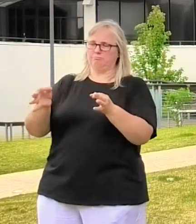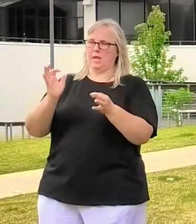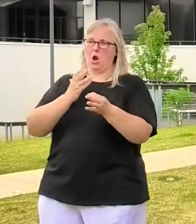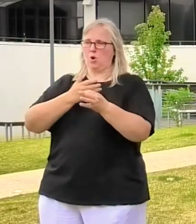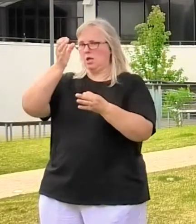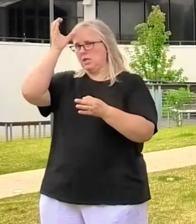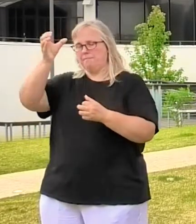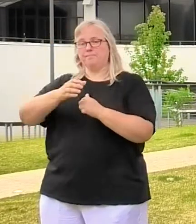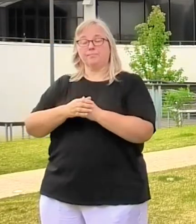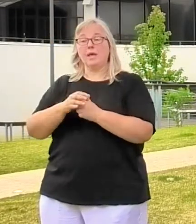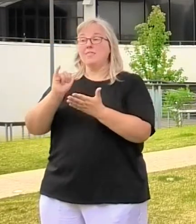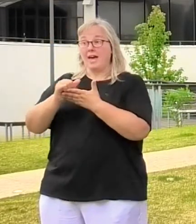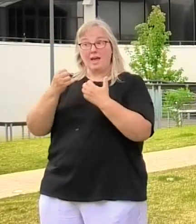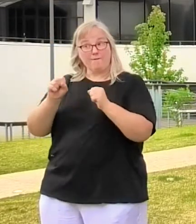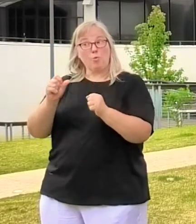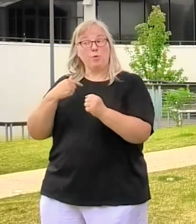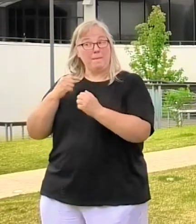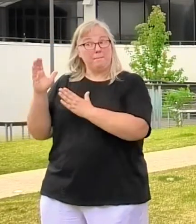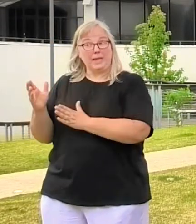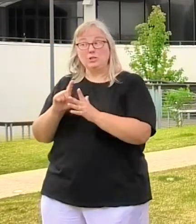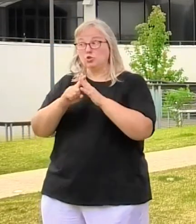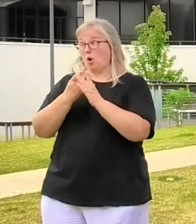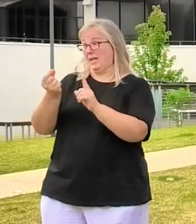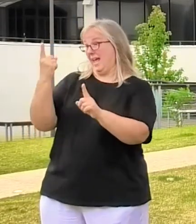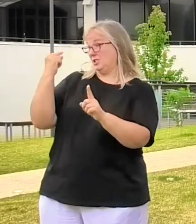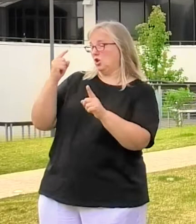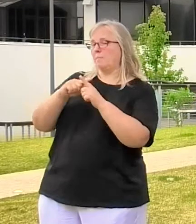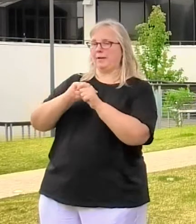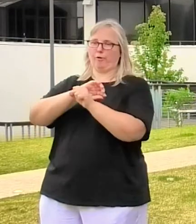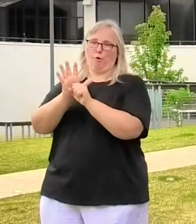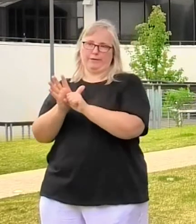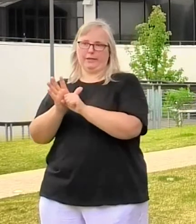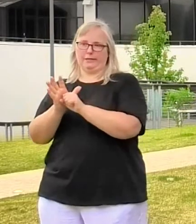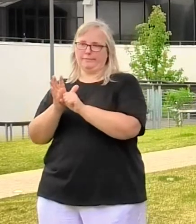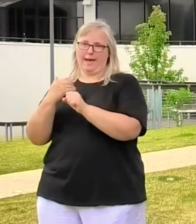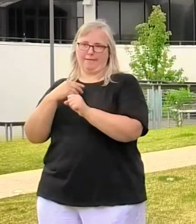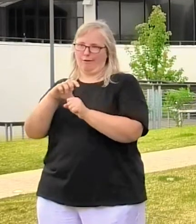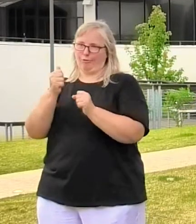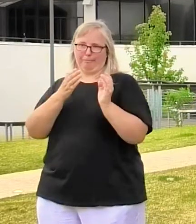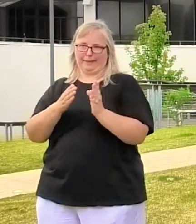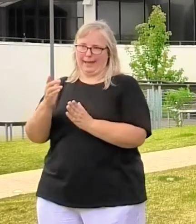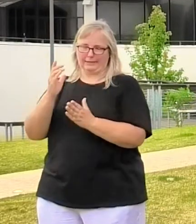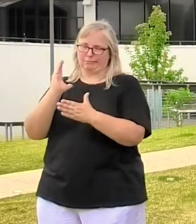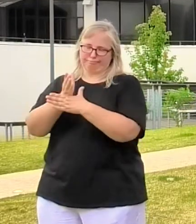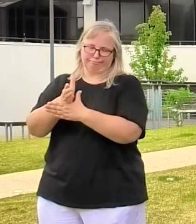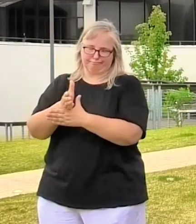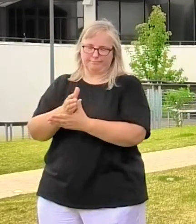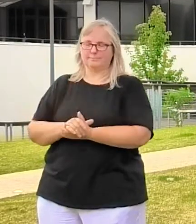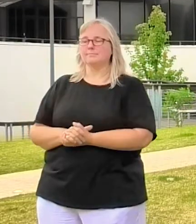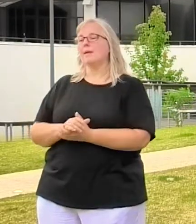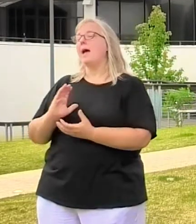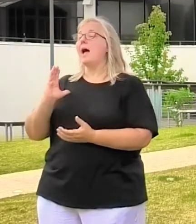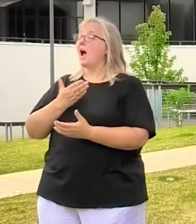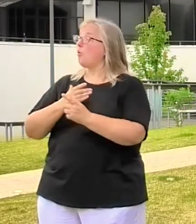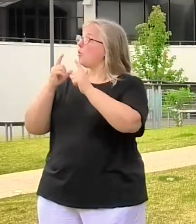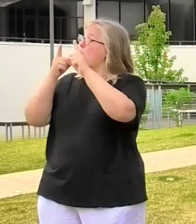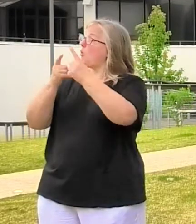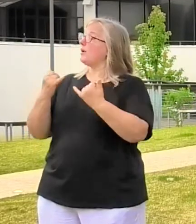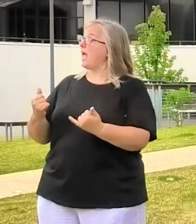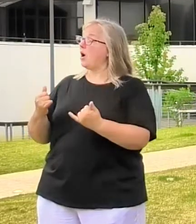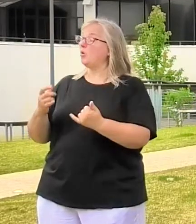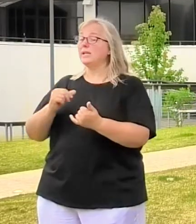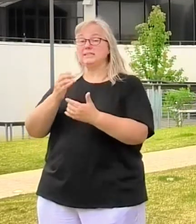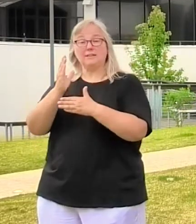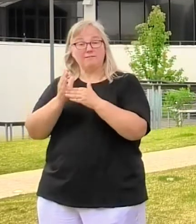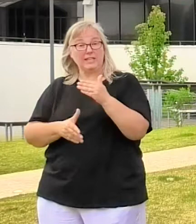we intended to start last year. However, COVID-19 had other plans for us. Our goal right now is to finish